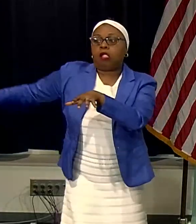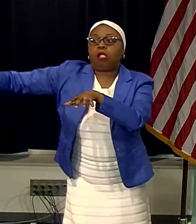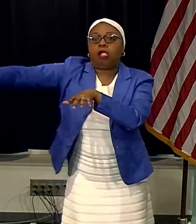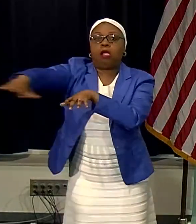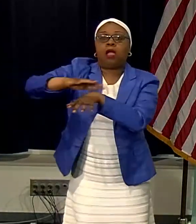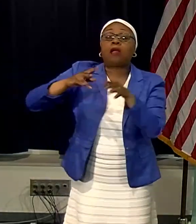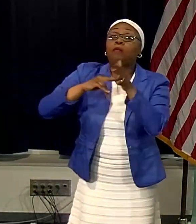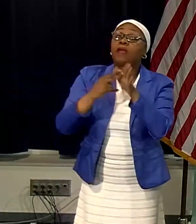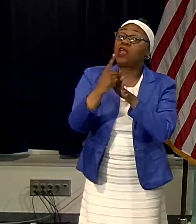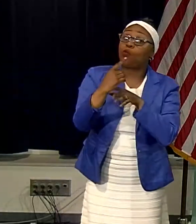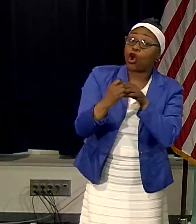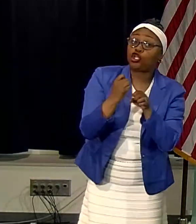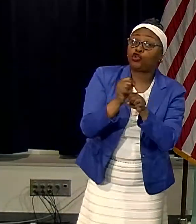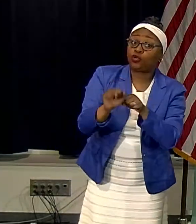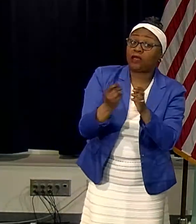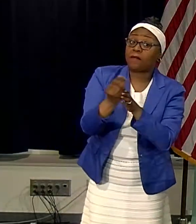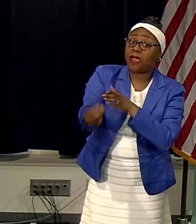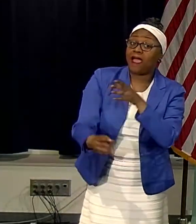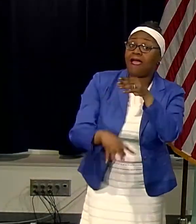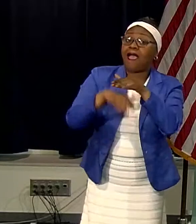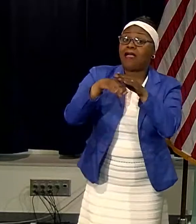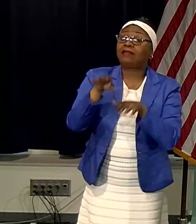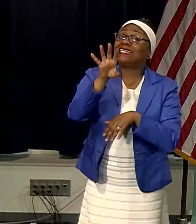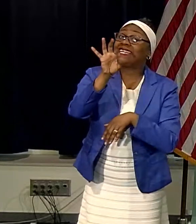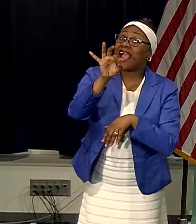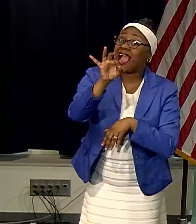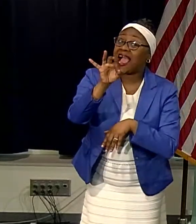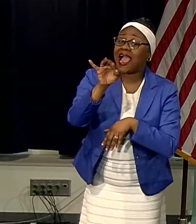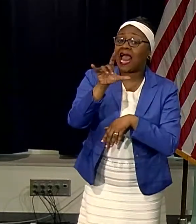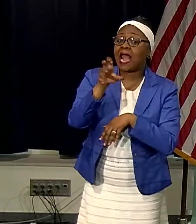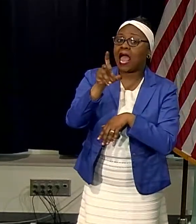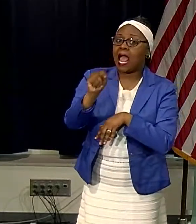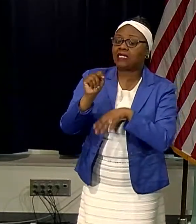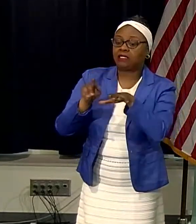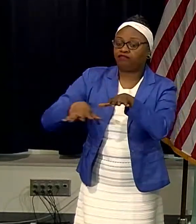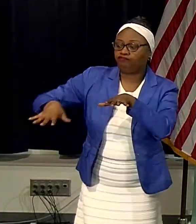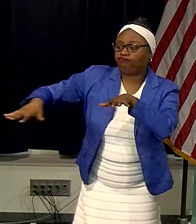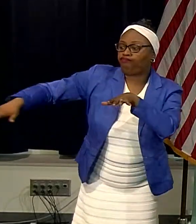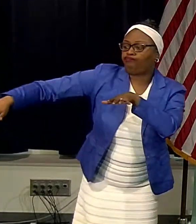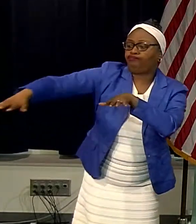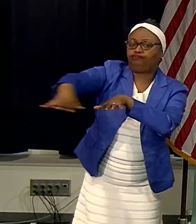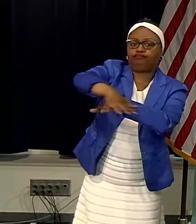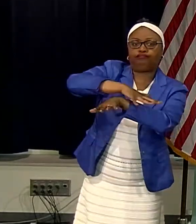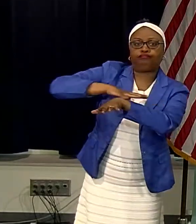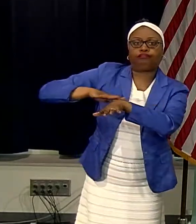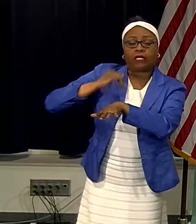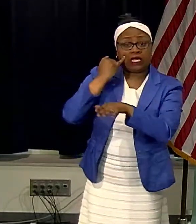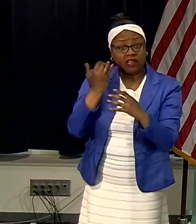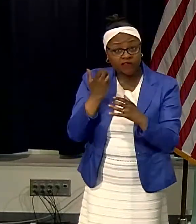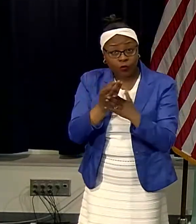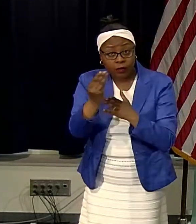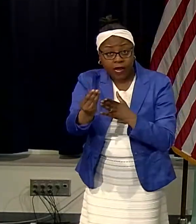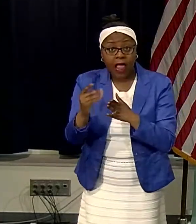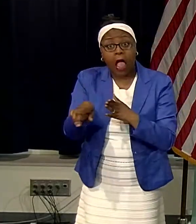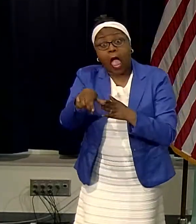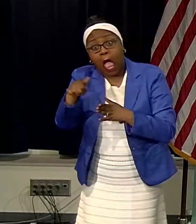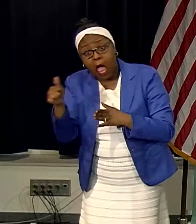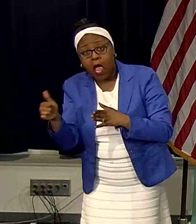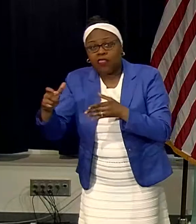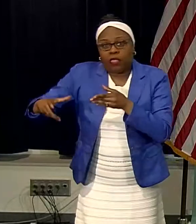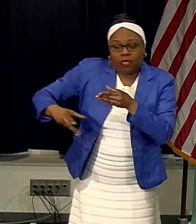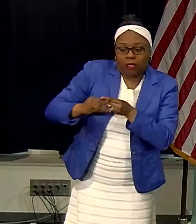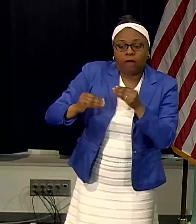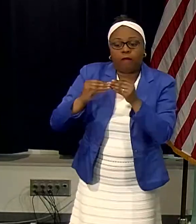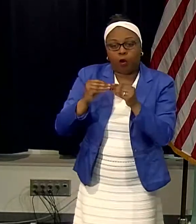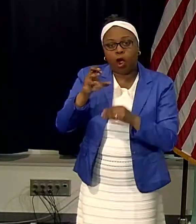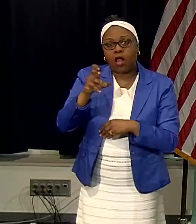time, you can purchase up to 9 side lots. Now, if you are looking to purchase any lots outside of that, you would have to go through our projects